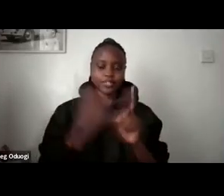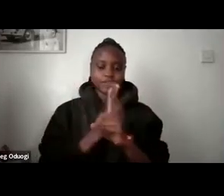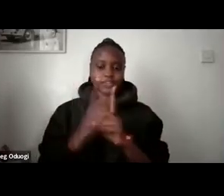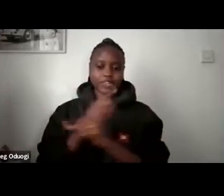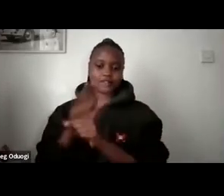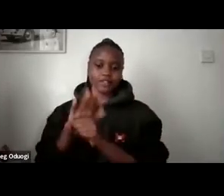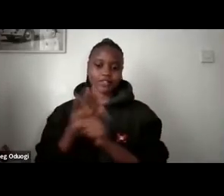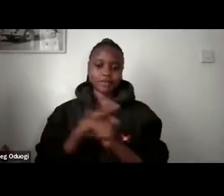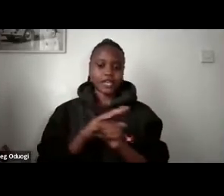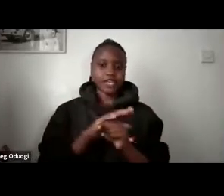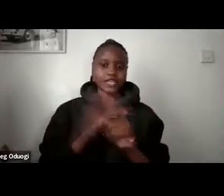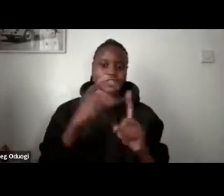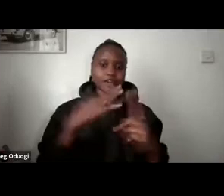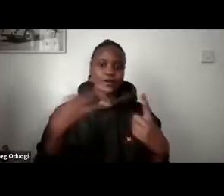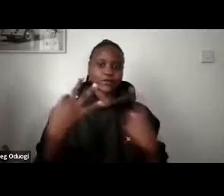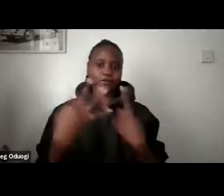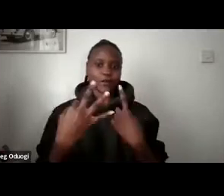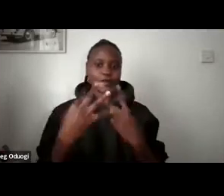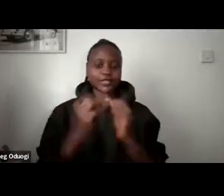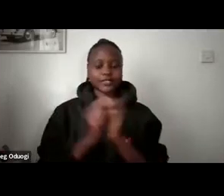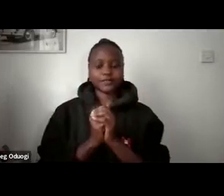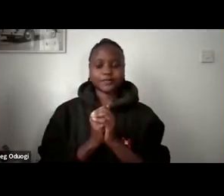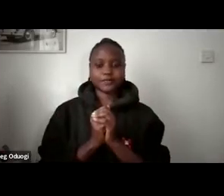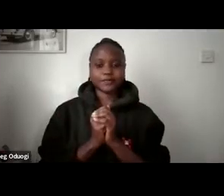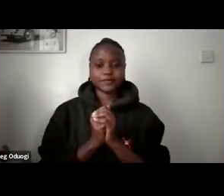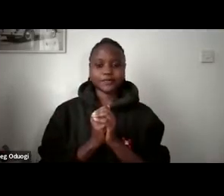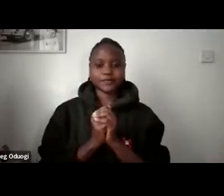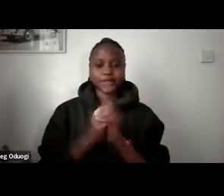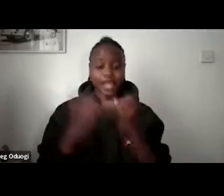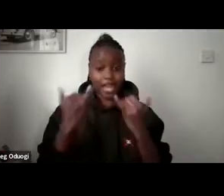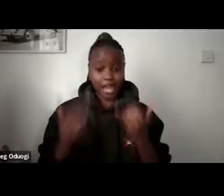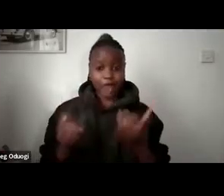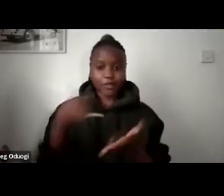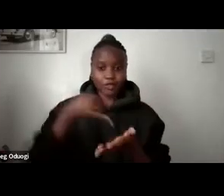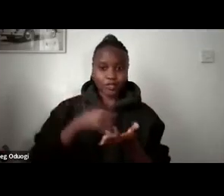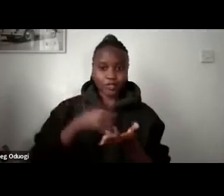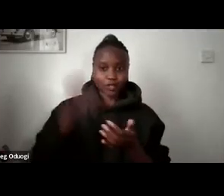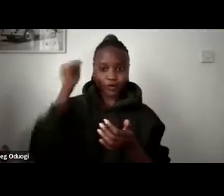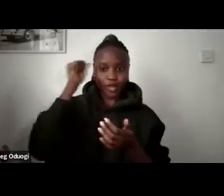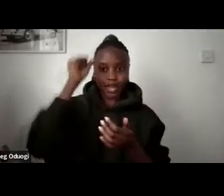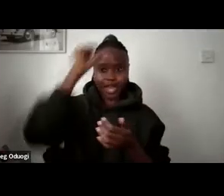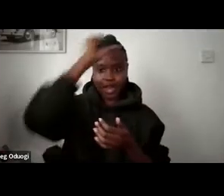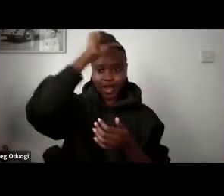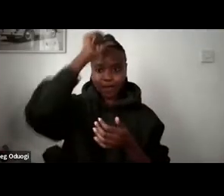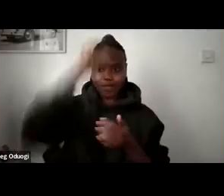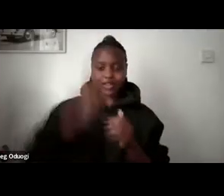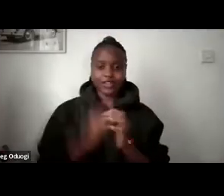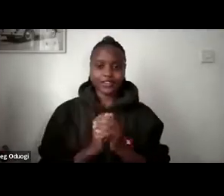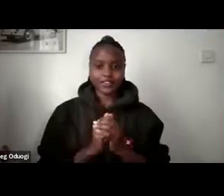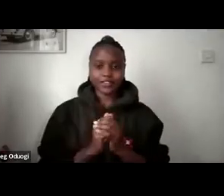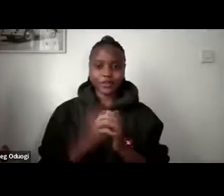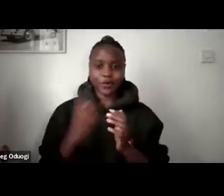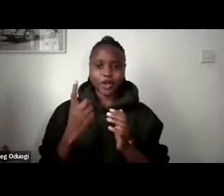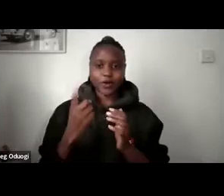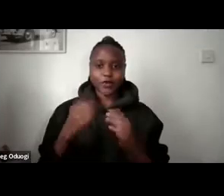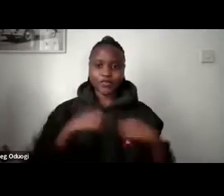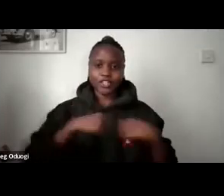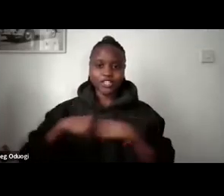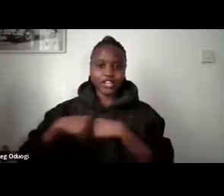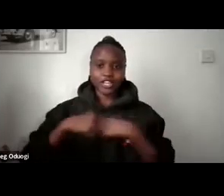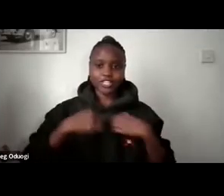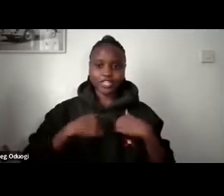formats. Now that you have included Arabic, one of the biggest challenges we have in